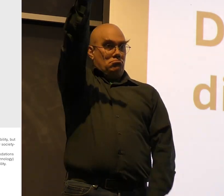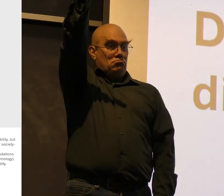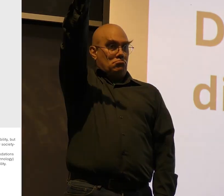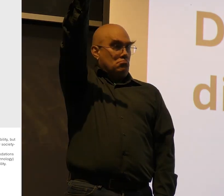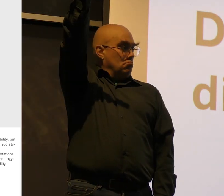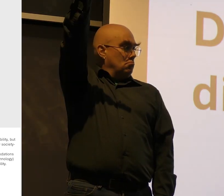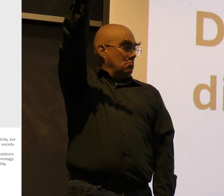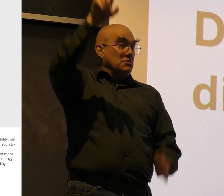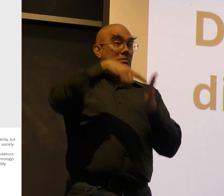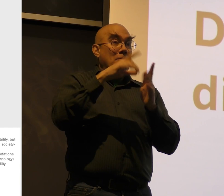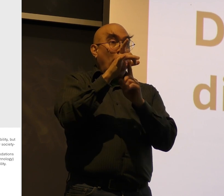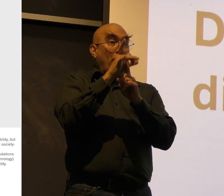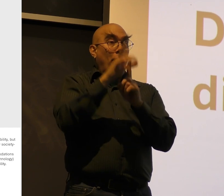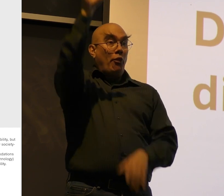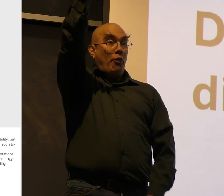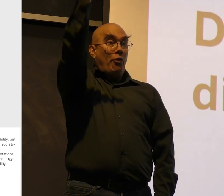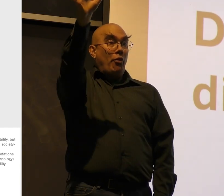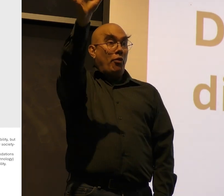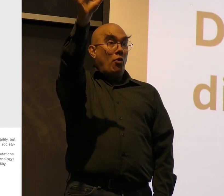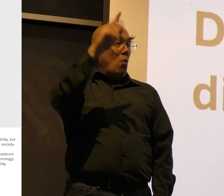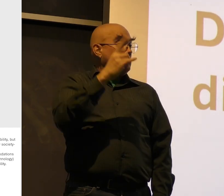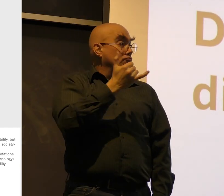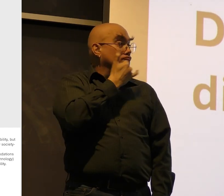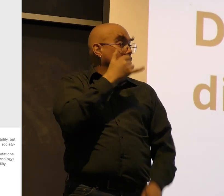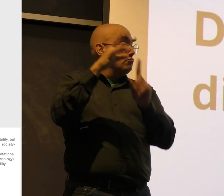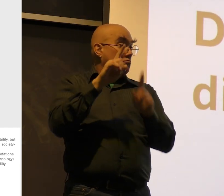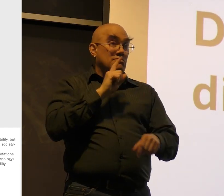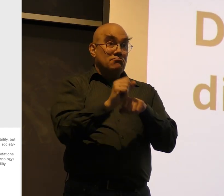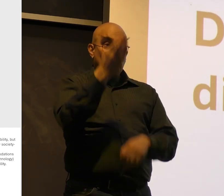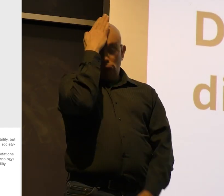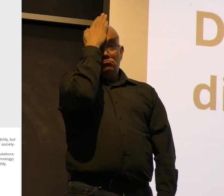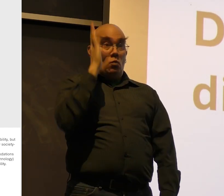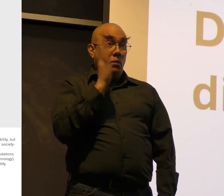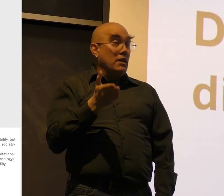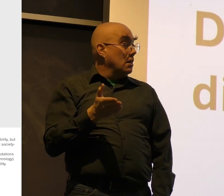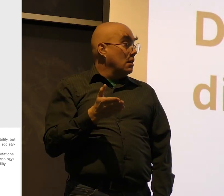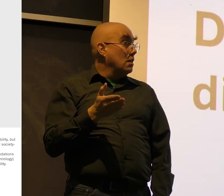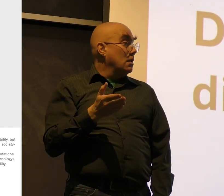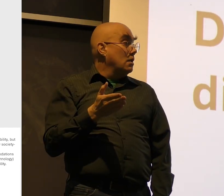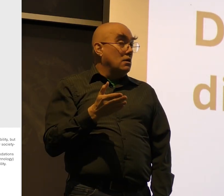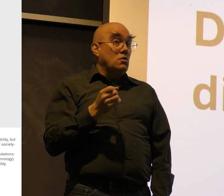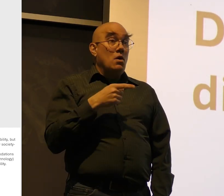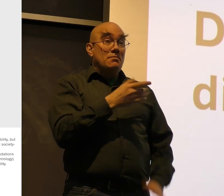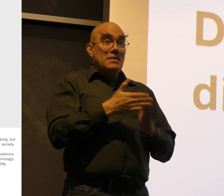metal connections that connect the sign to the pole, but it will slide down on the pole. So a person could hit themselves in the